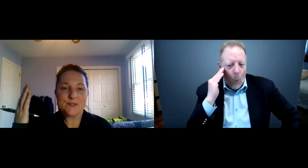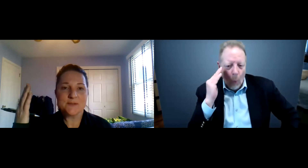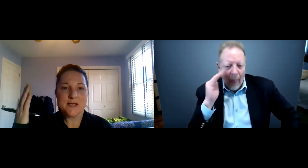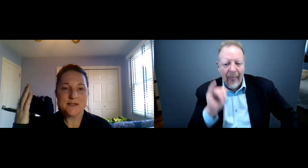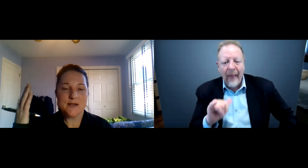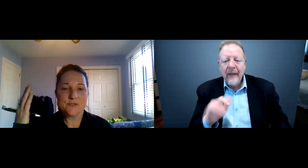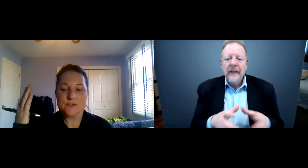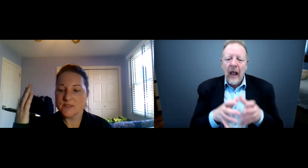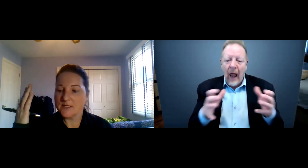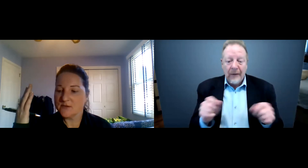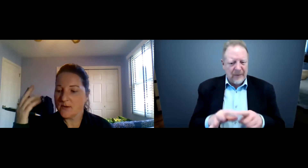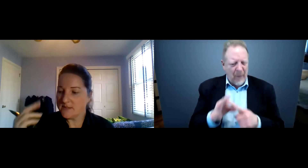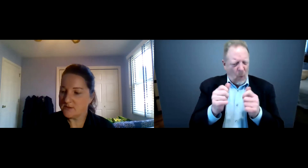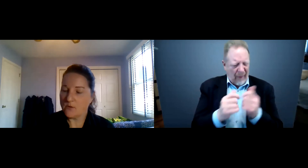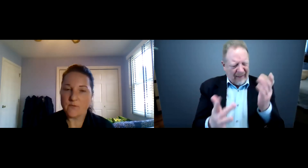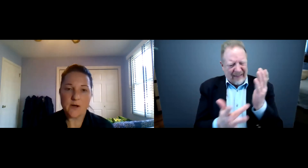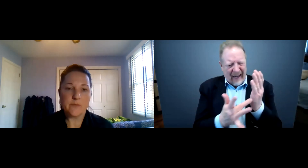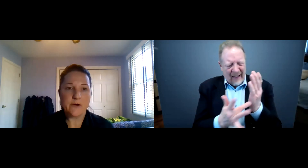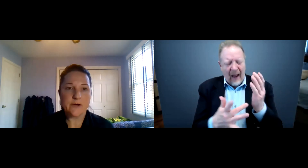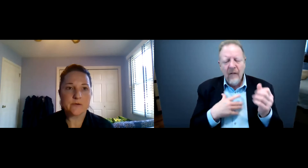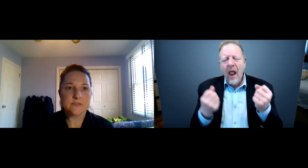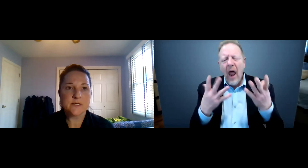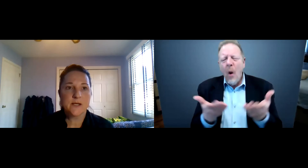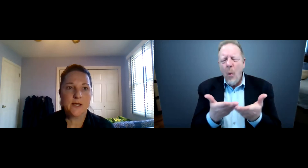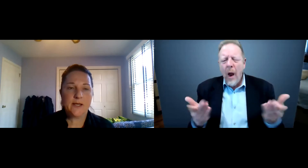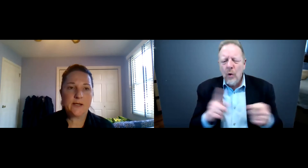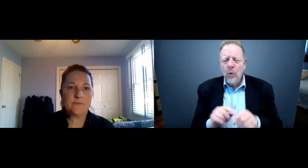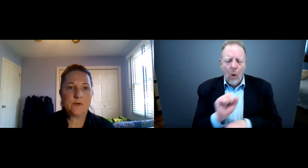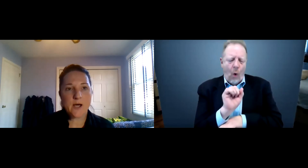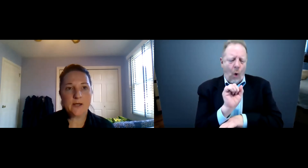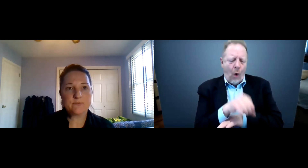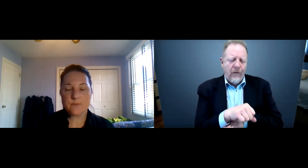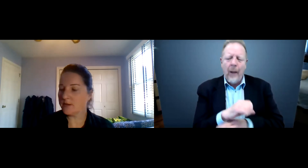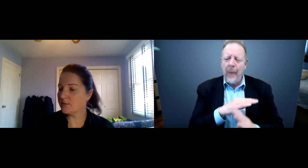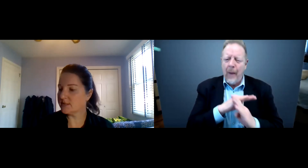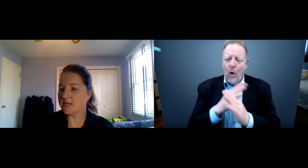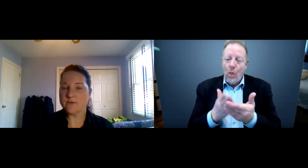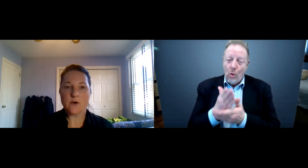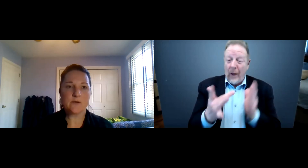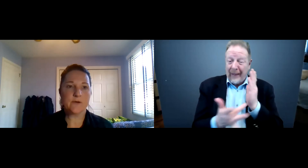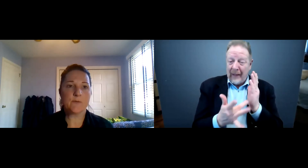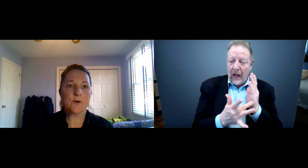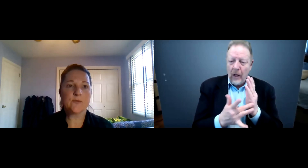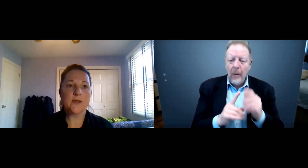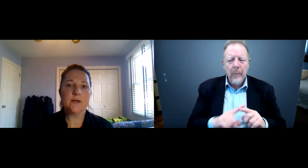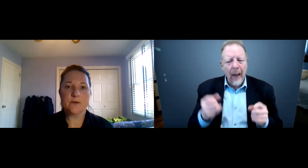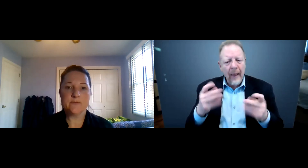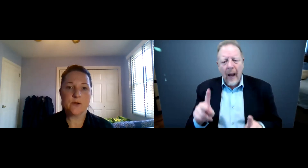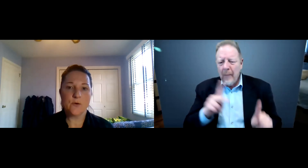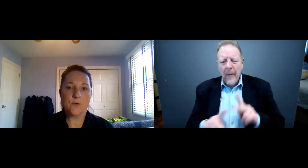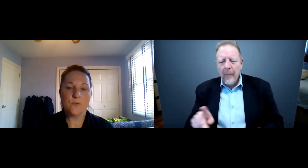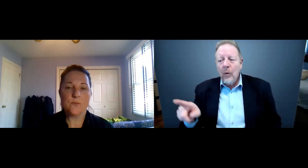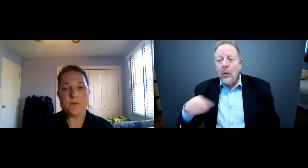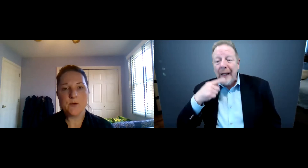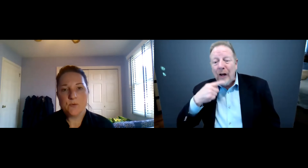lots, especially with technology, there's lots of ways to overcome barriers. And if they're not familiar with the deaf and hard of hearing world, they don't